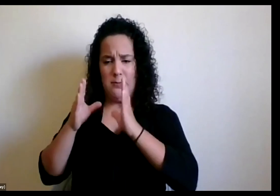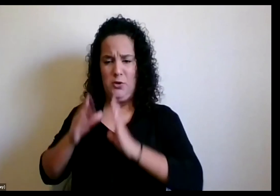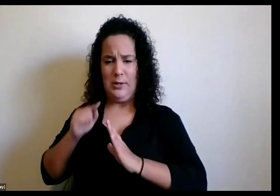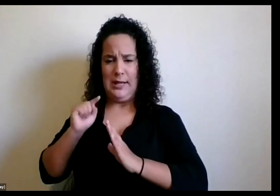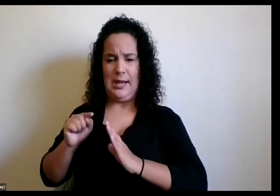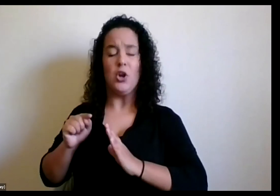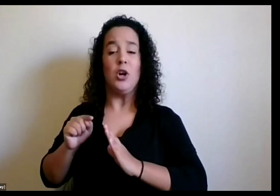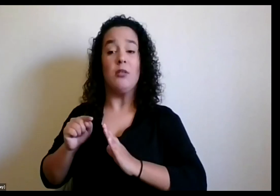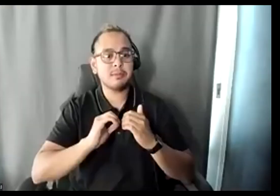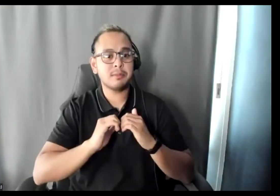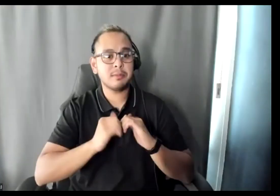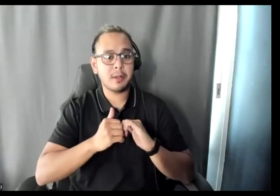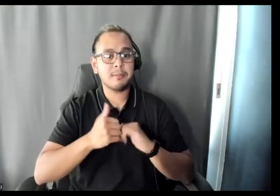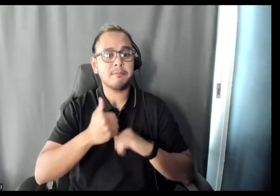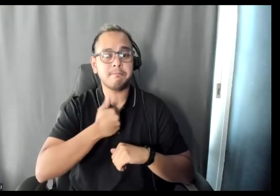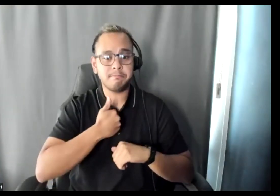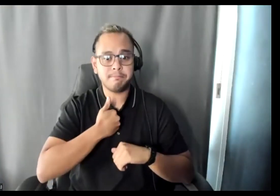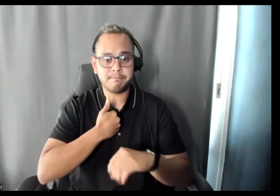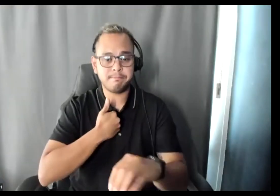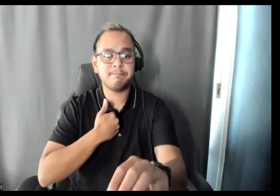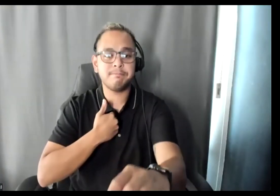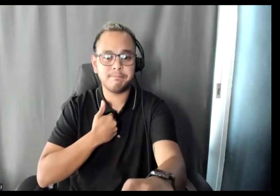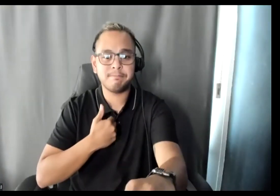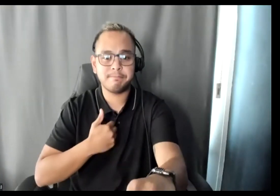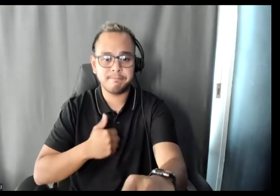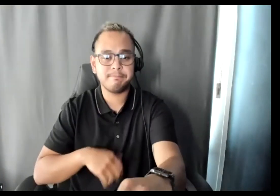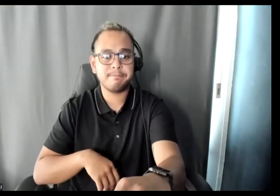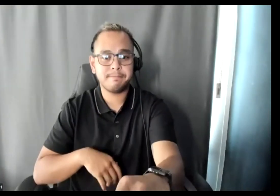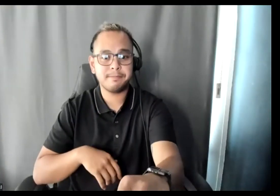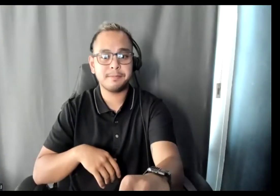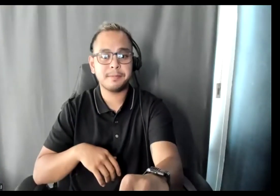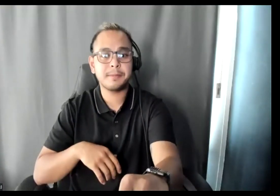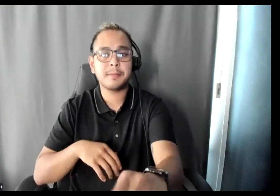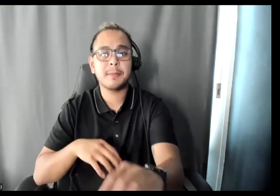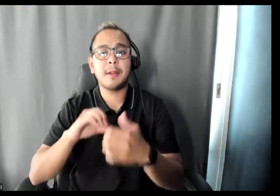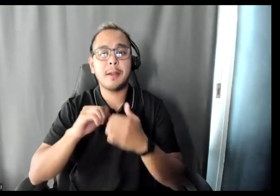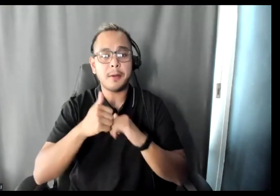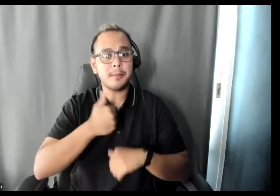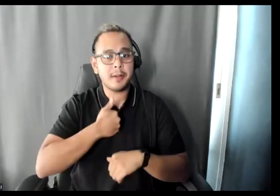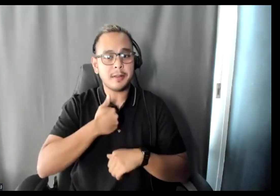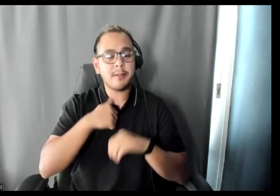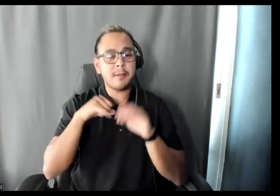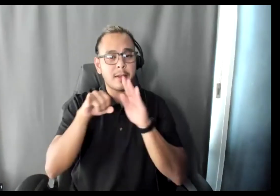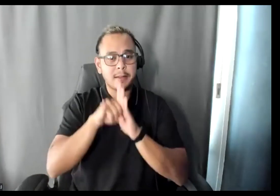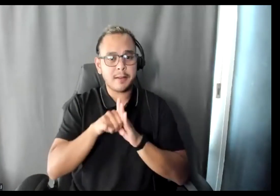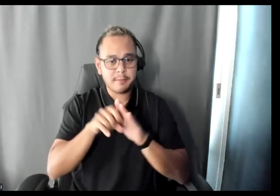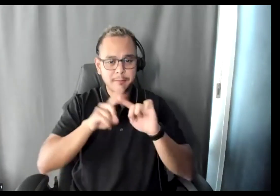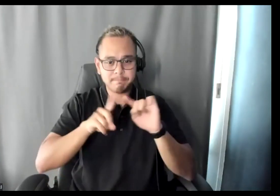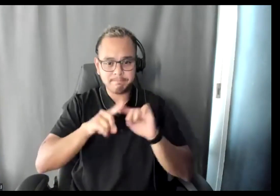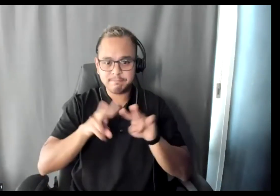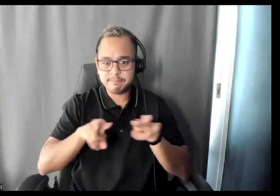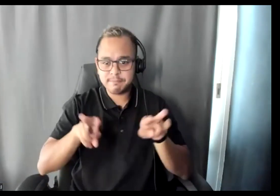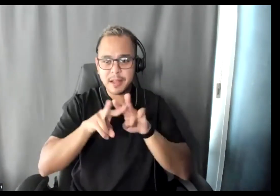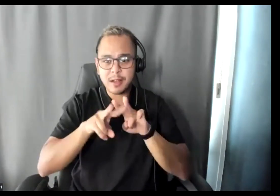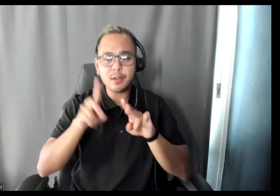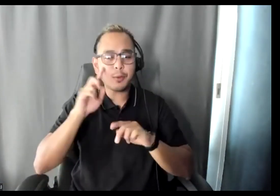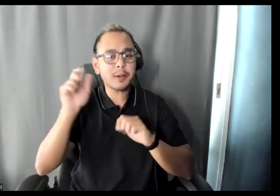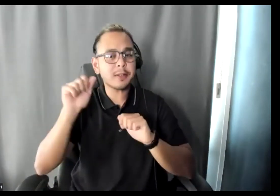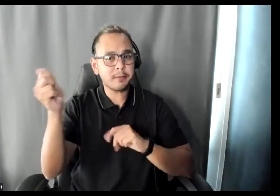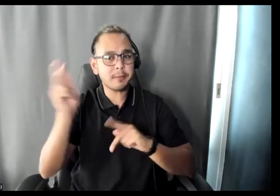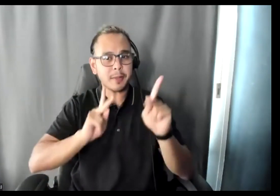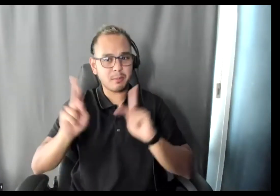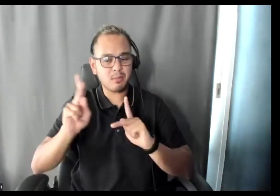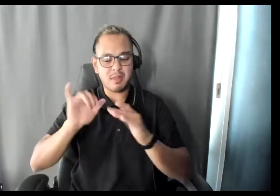organization that's doing organizing in neighborhoods, how do I identify the different values that different folks bring to the conversation, and how do I